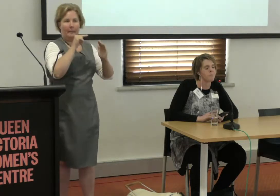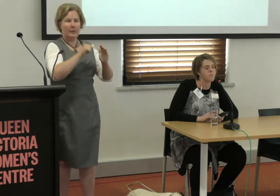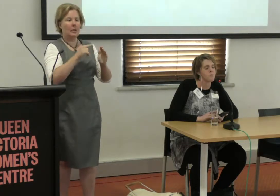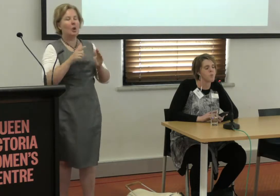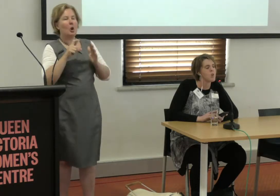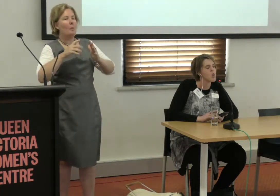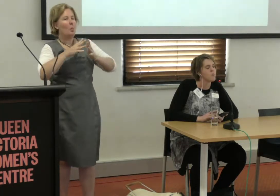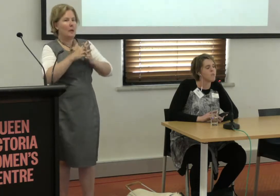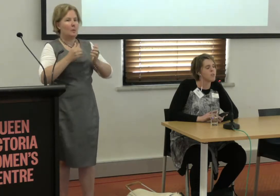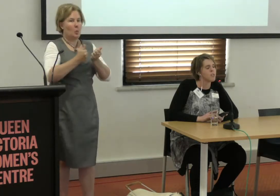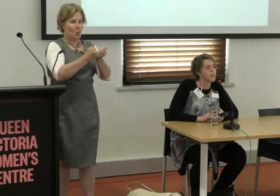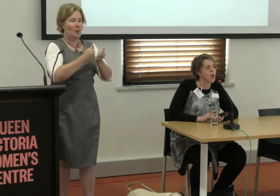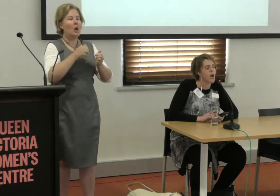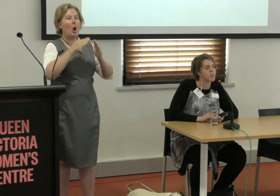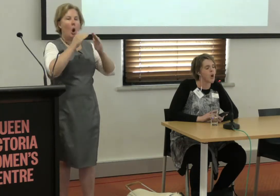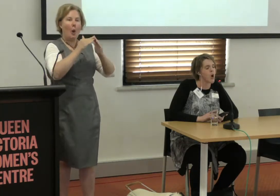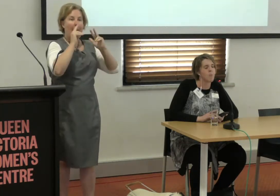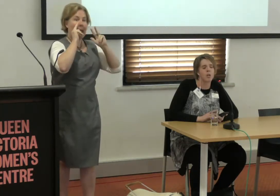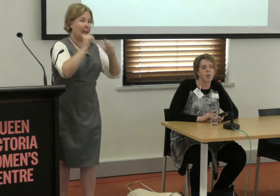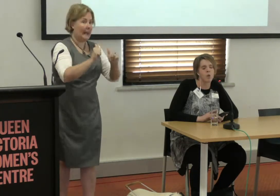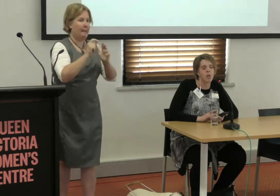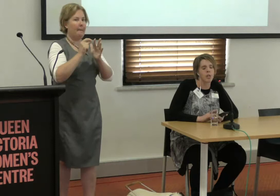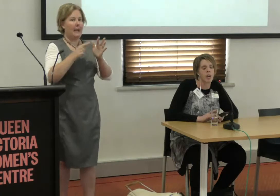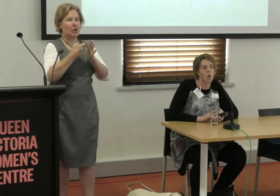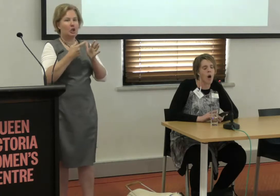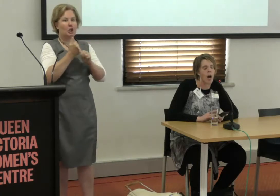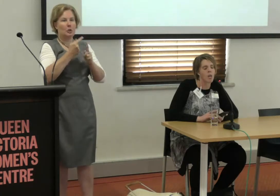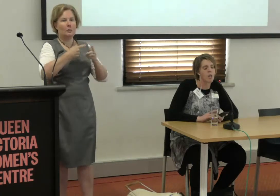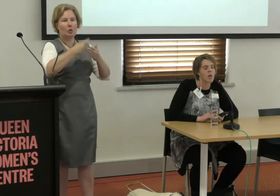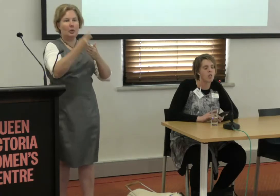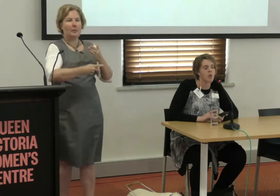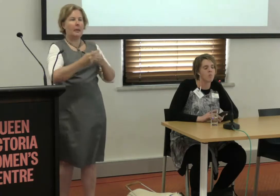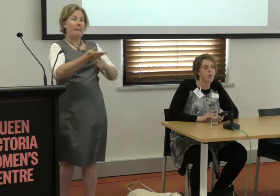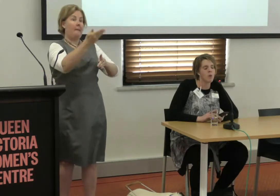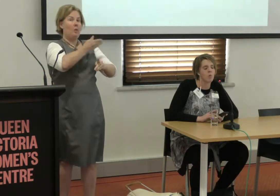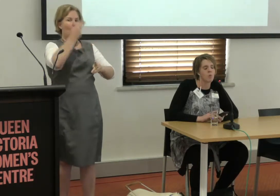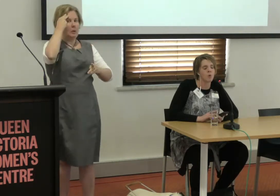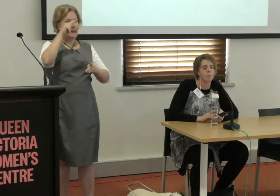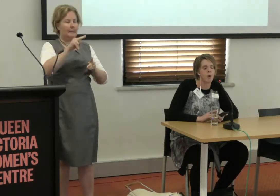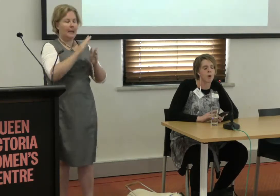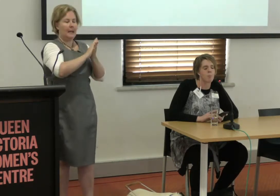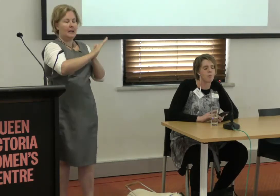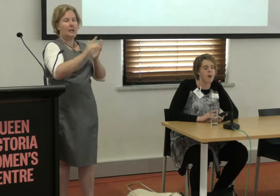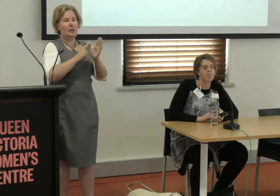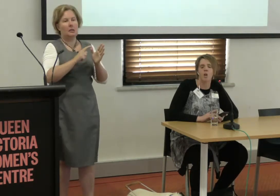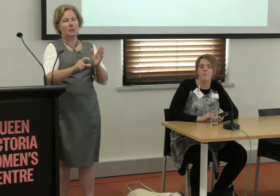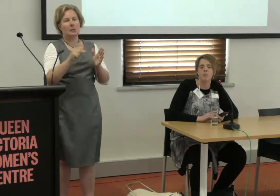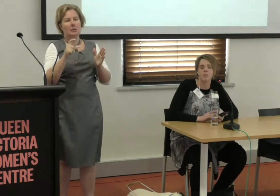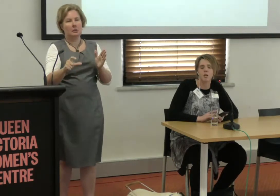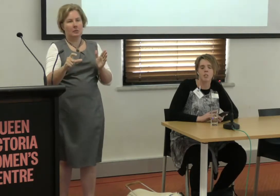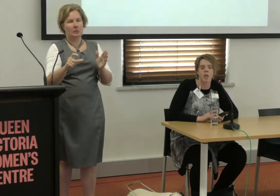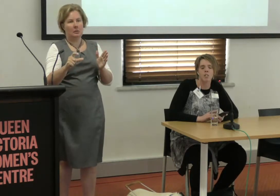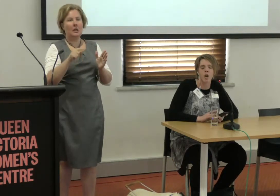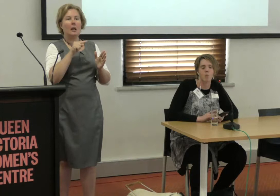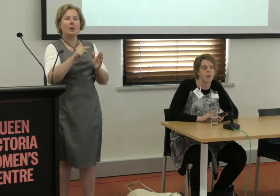Previously known as Home and Community Care, or HAC, The Commonwealth Home Support Program provides services